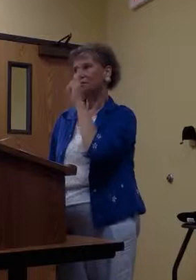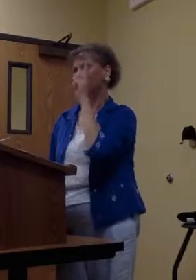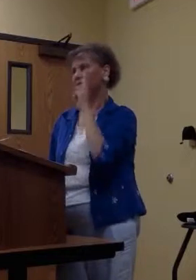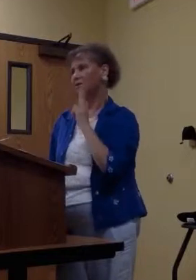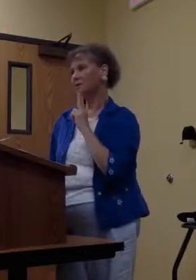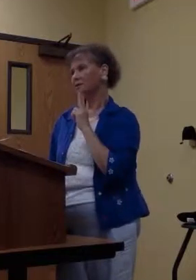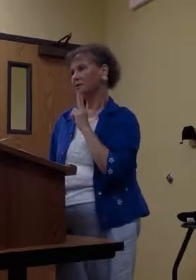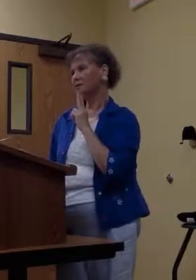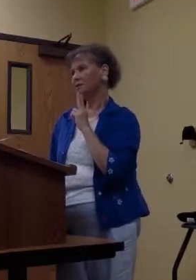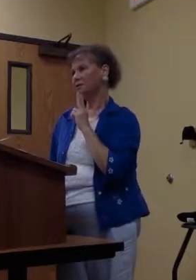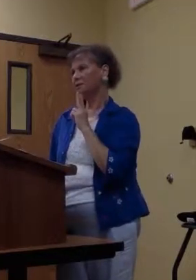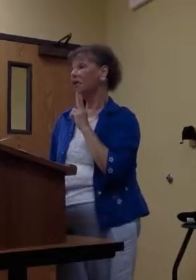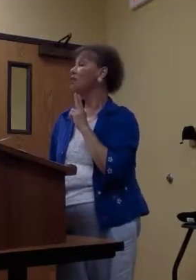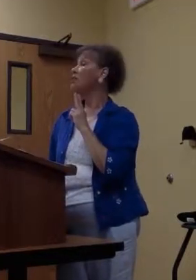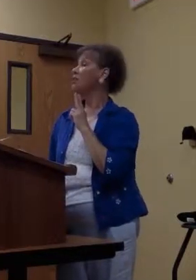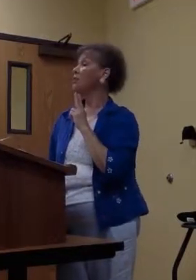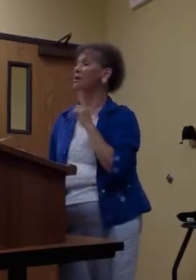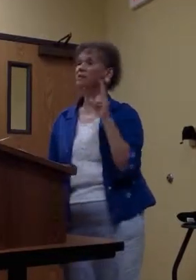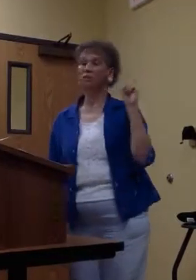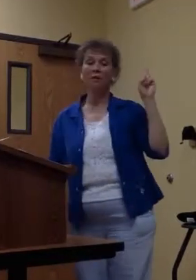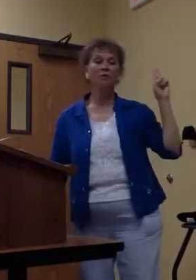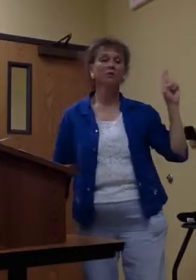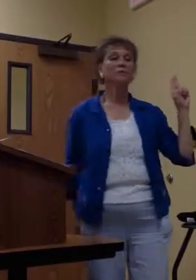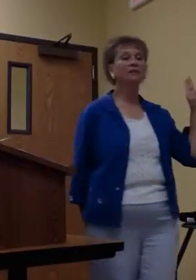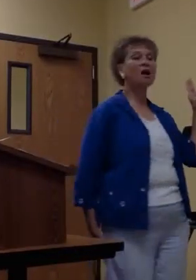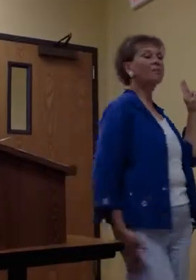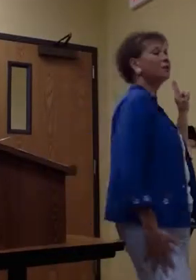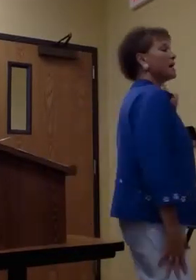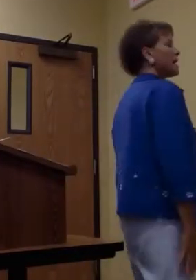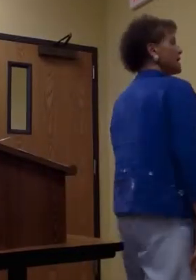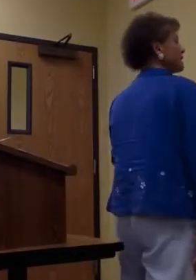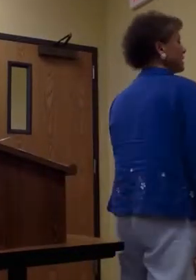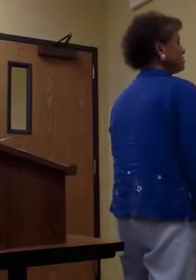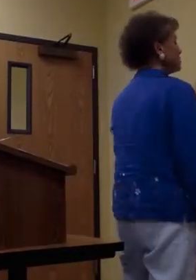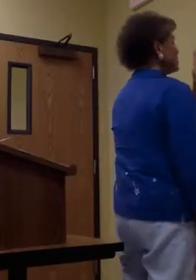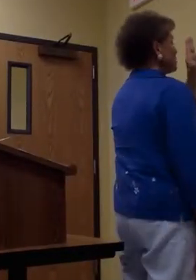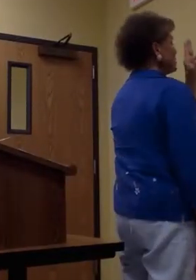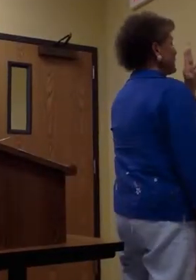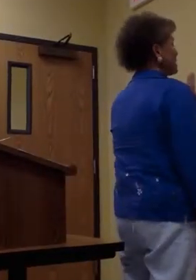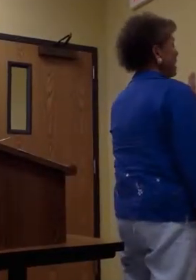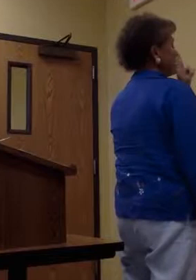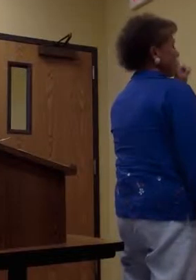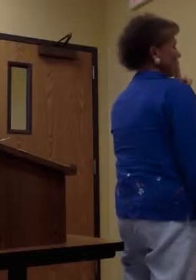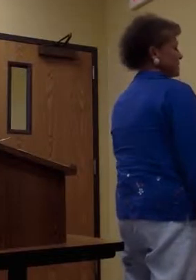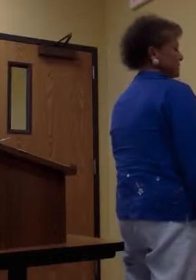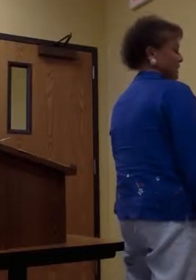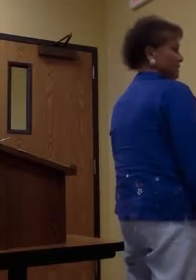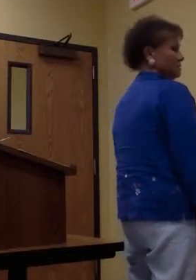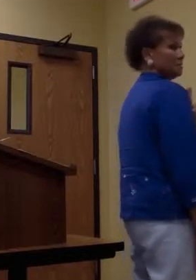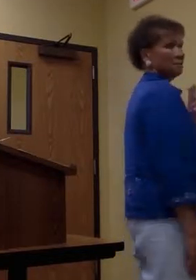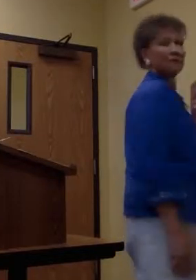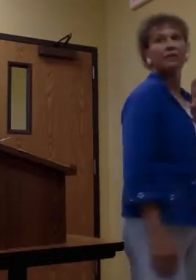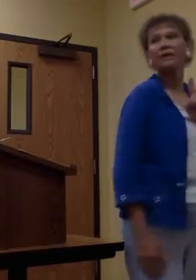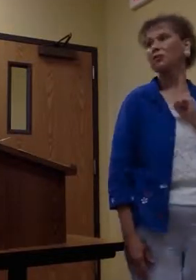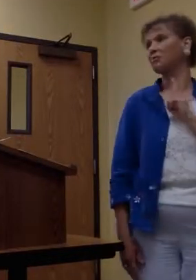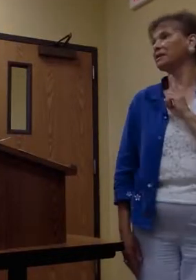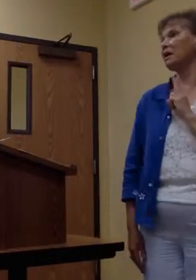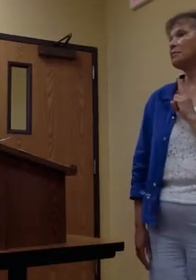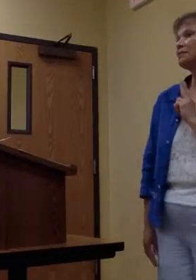Now I'm using my dominant hand. I usually start on my non-dominant side and then go to my dominant side. Right,